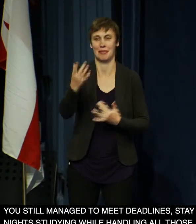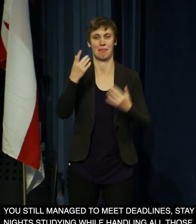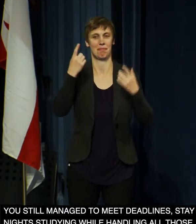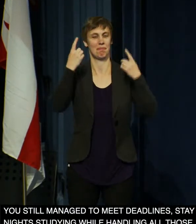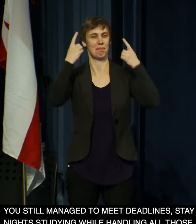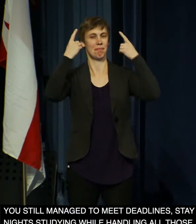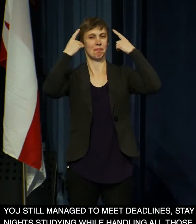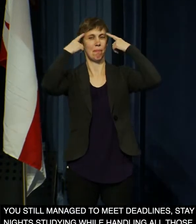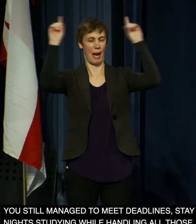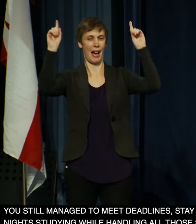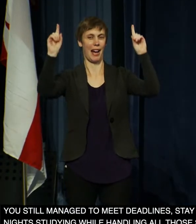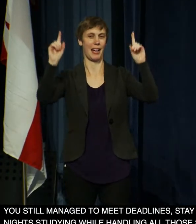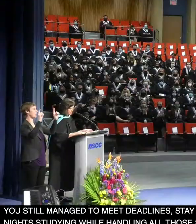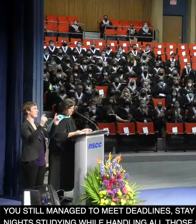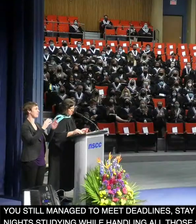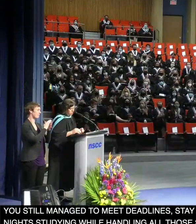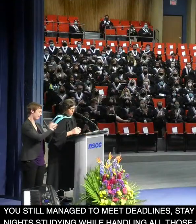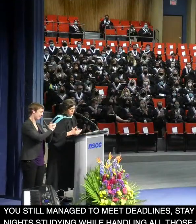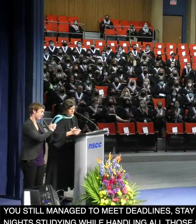Congratulations.